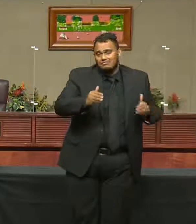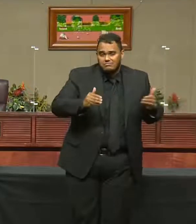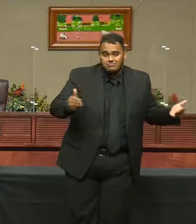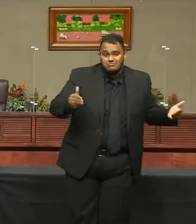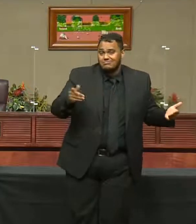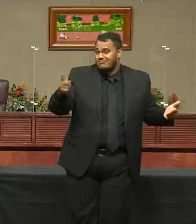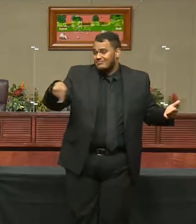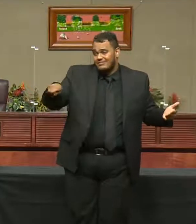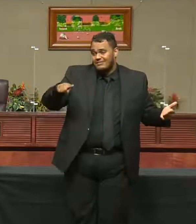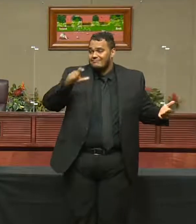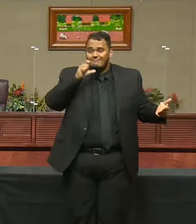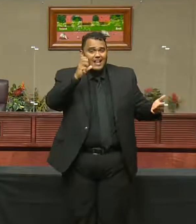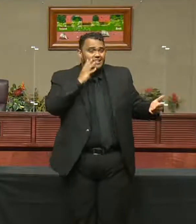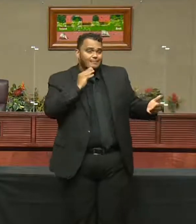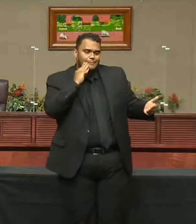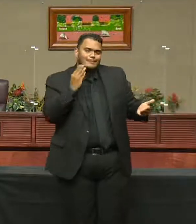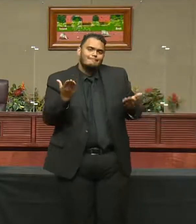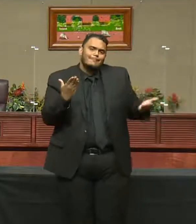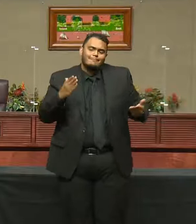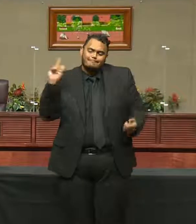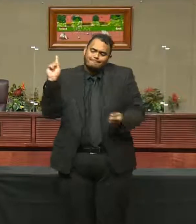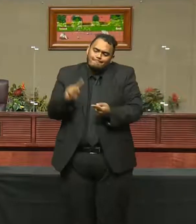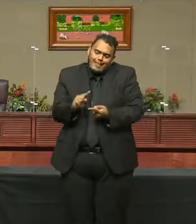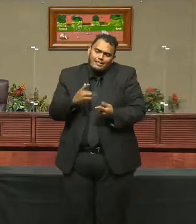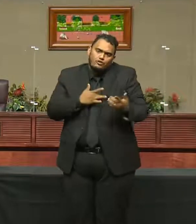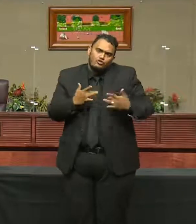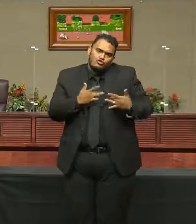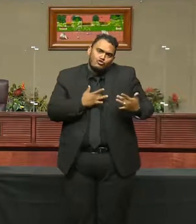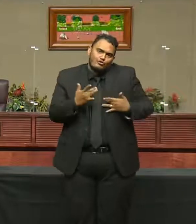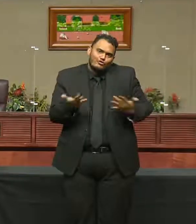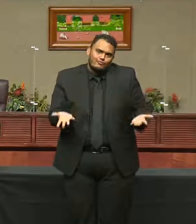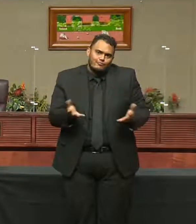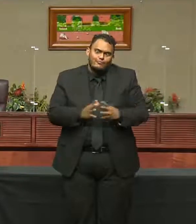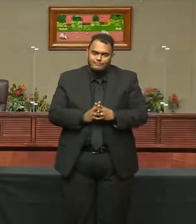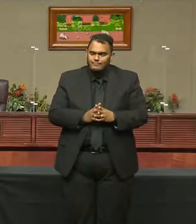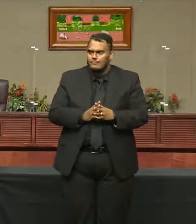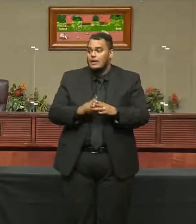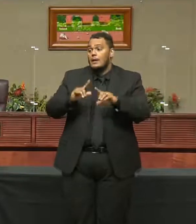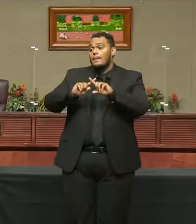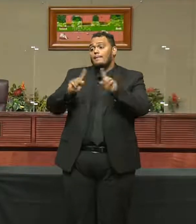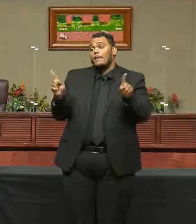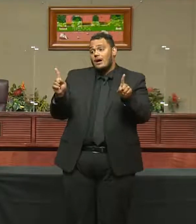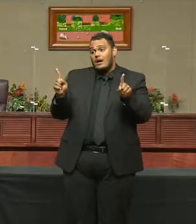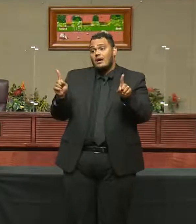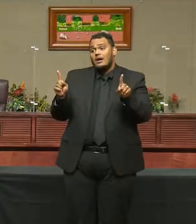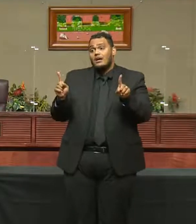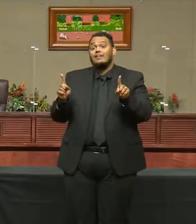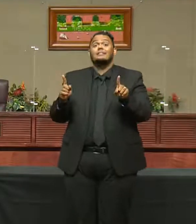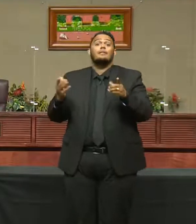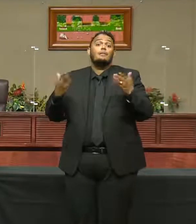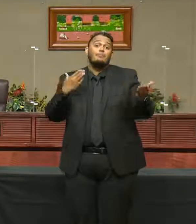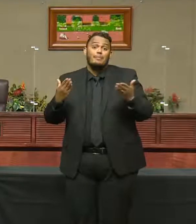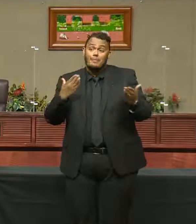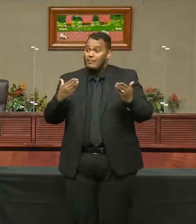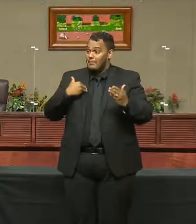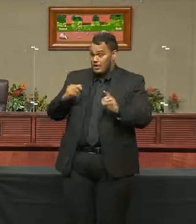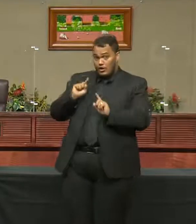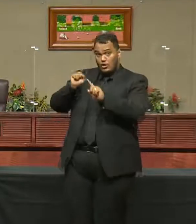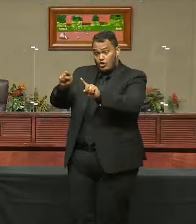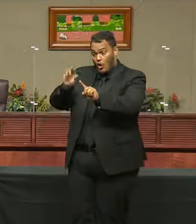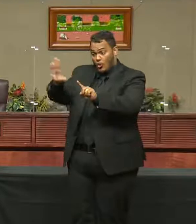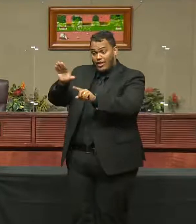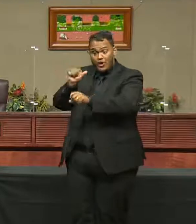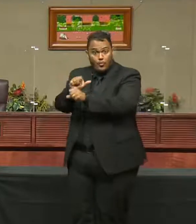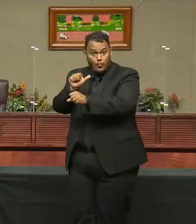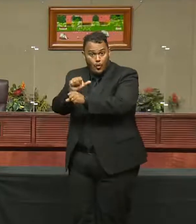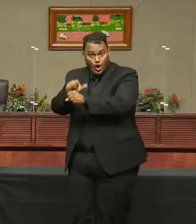it. But there's also a reality is that using employee-based pods, closed pods, may help